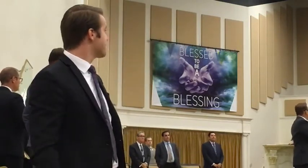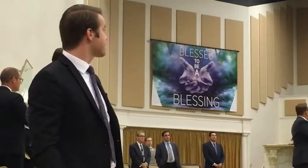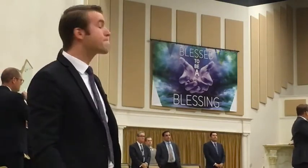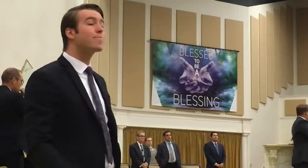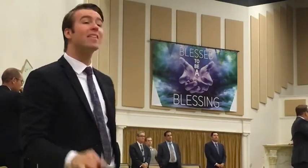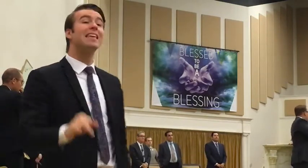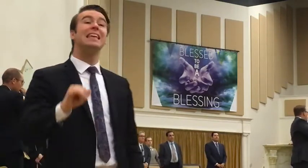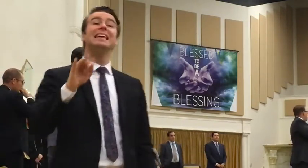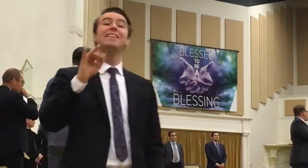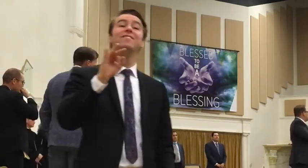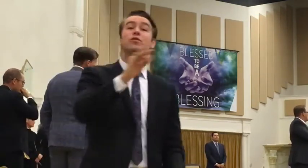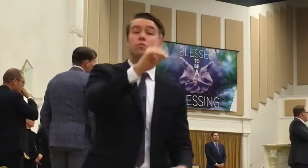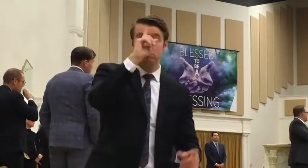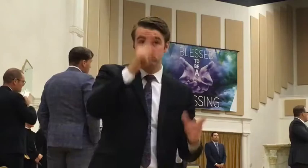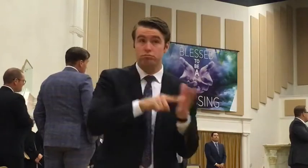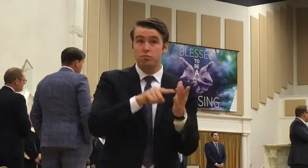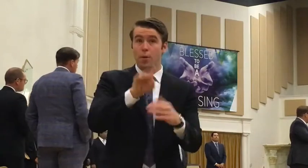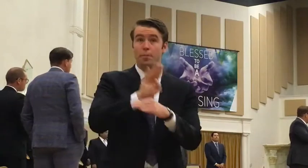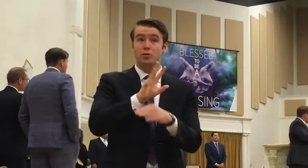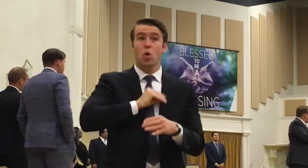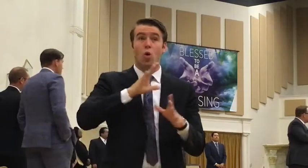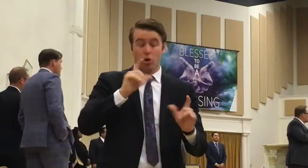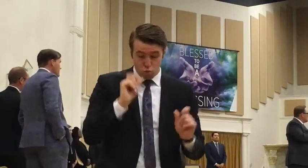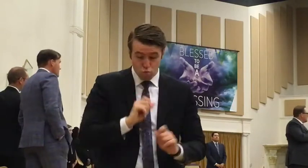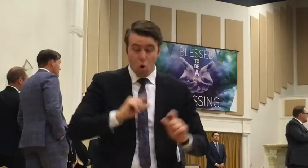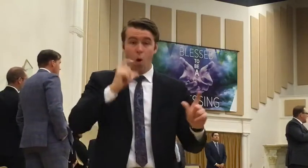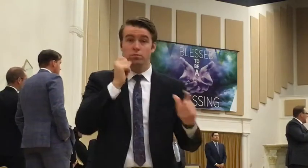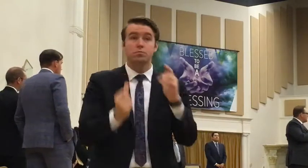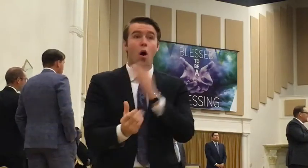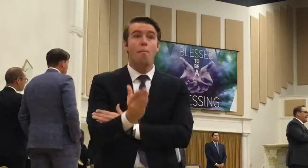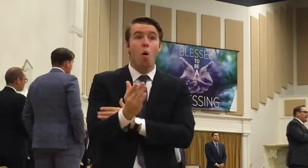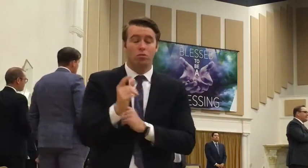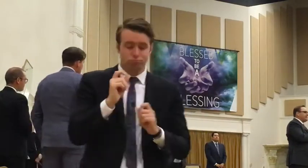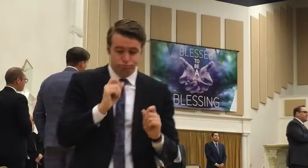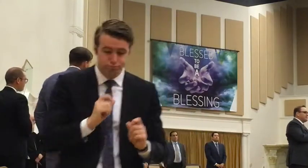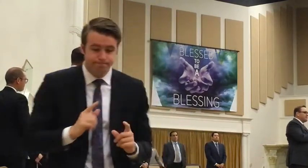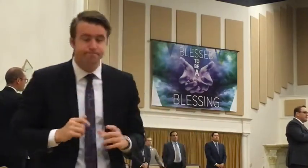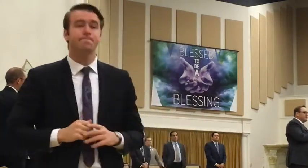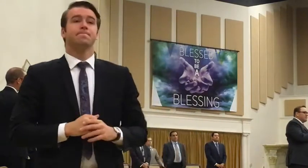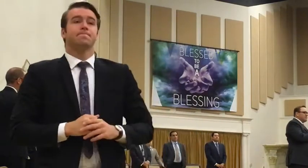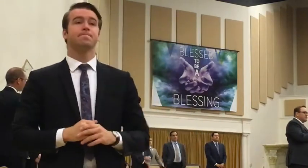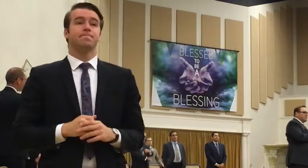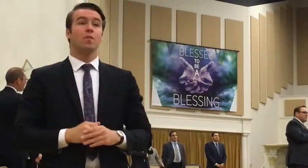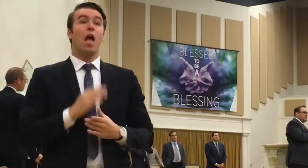If you woke up tomorrow morning and someone was outside